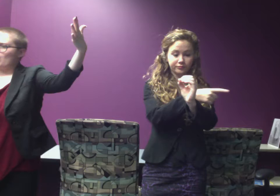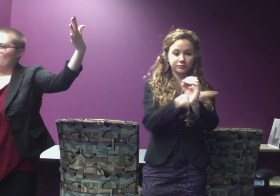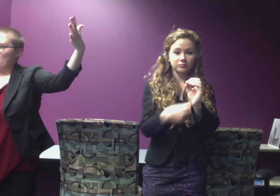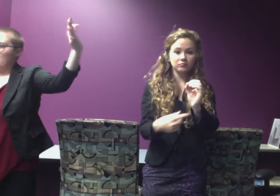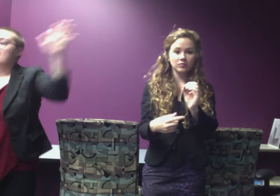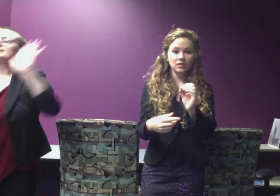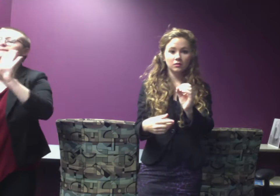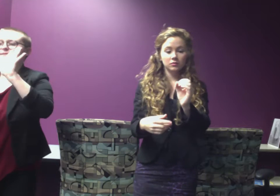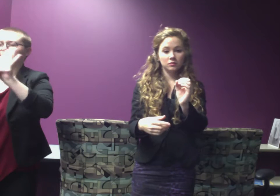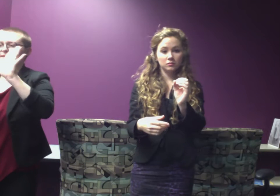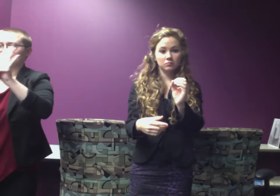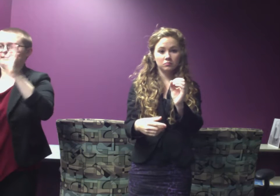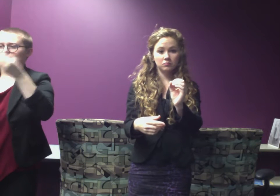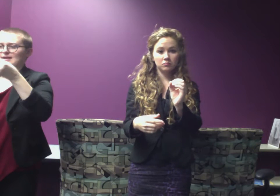-2 on the number line.